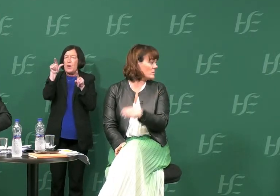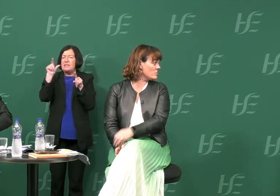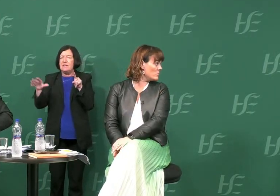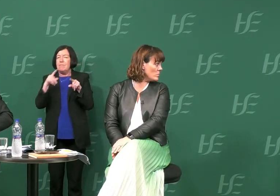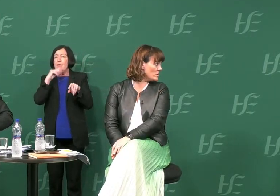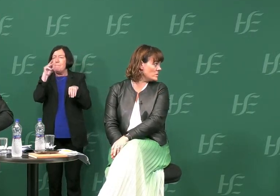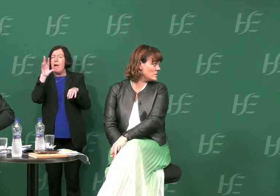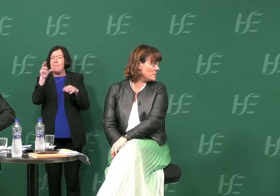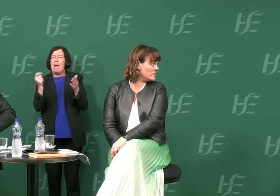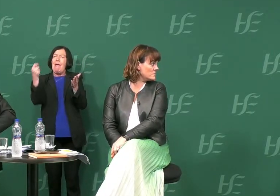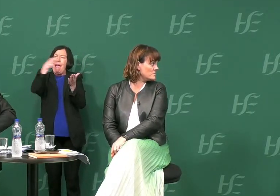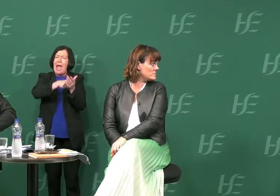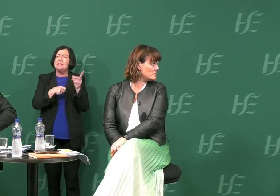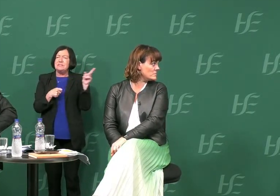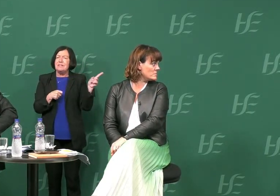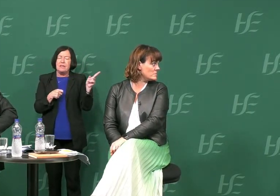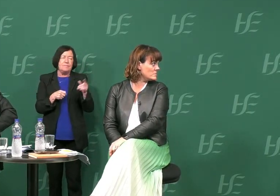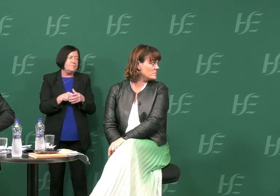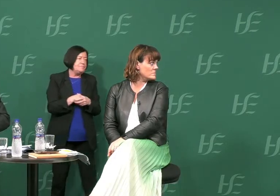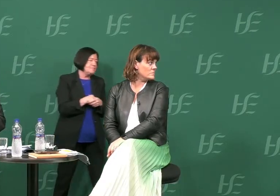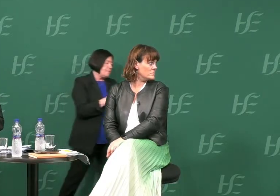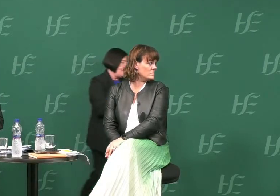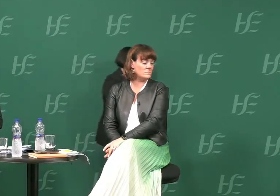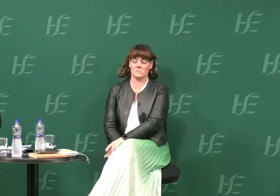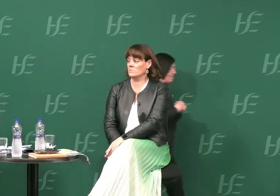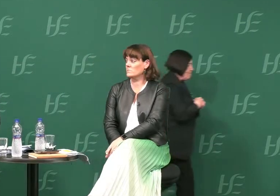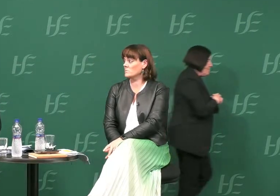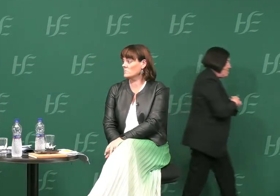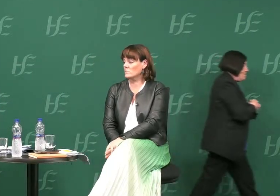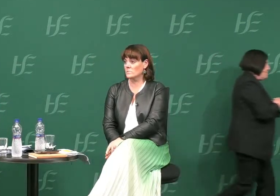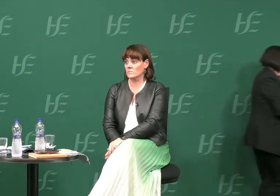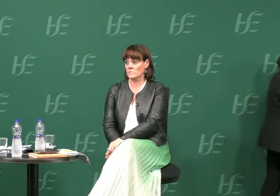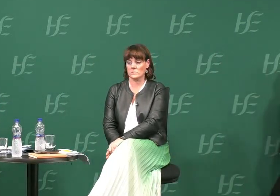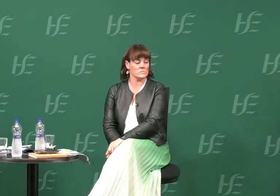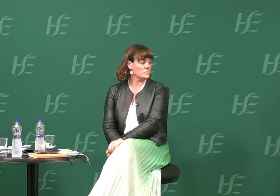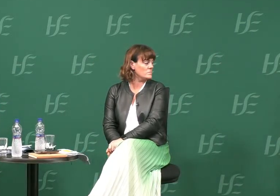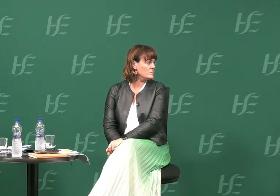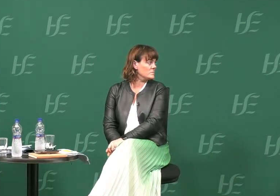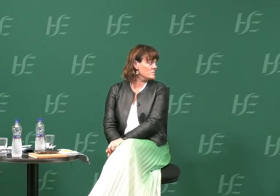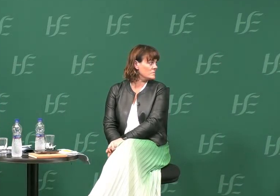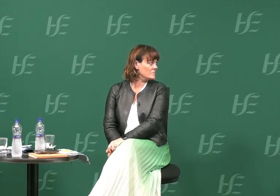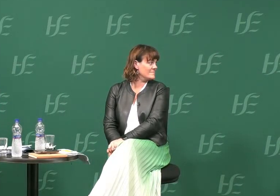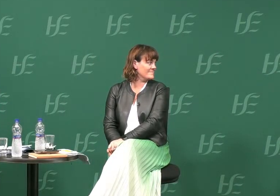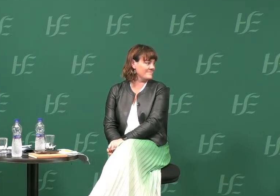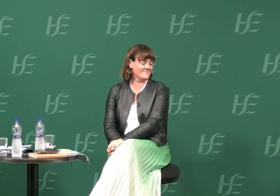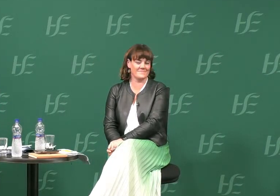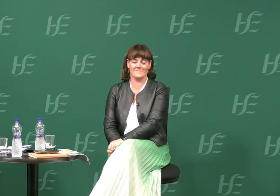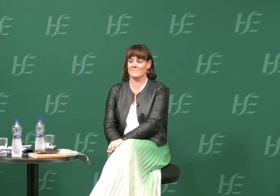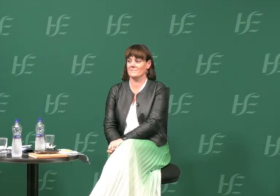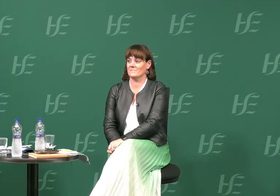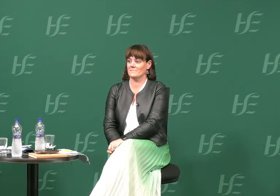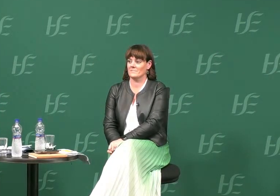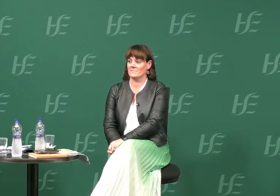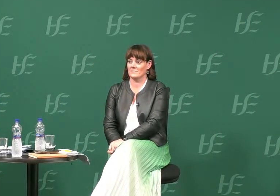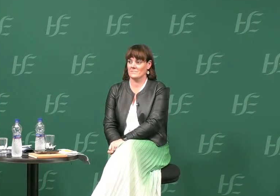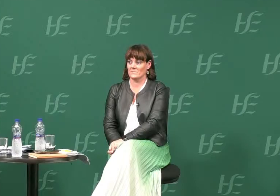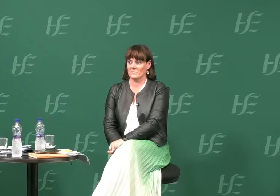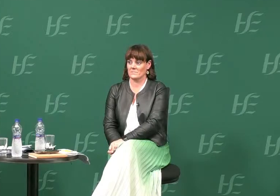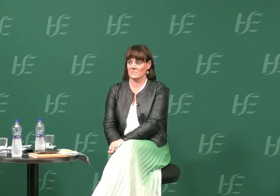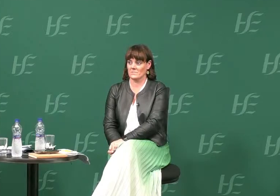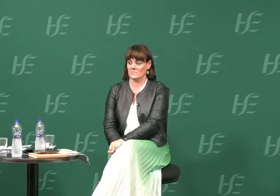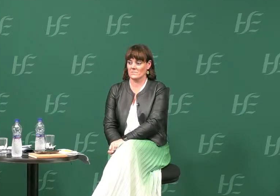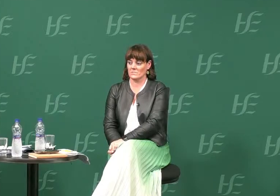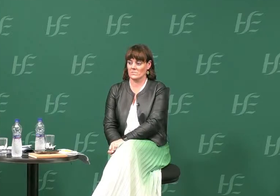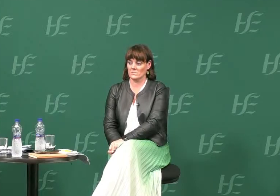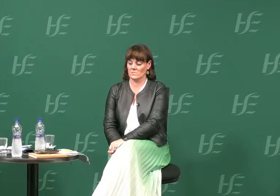Martin might want to explain. Well, it's an interesting and complicated question is the answer, because